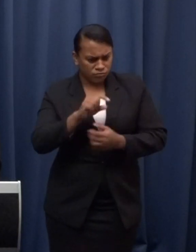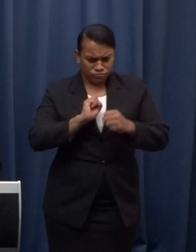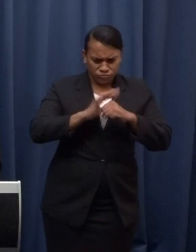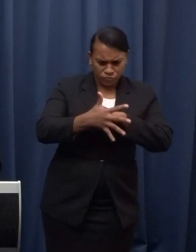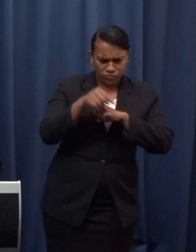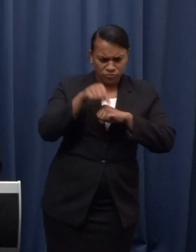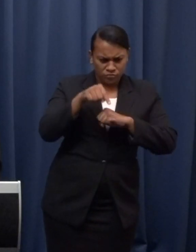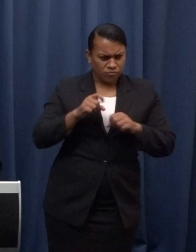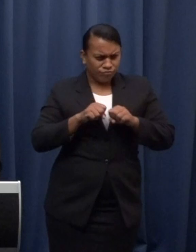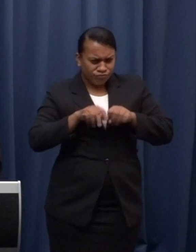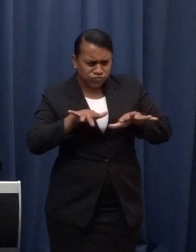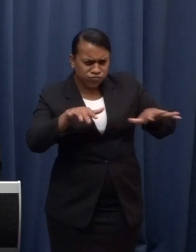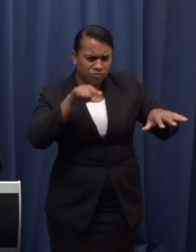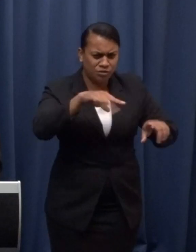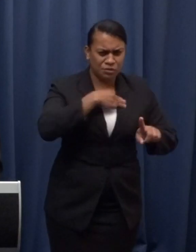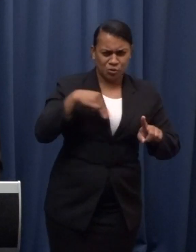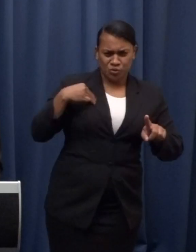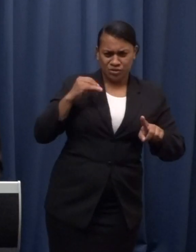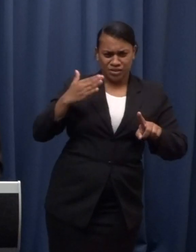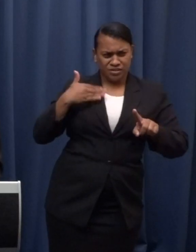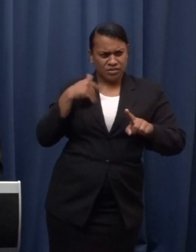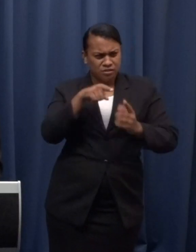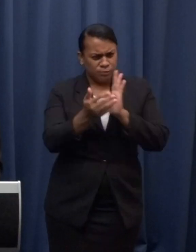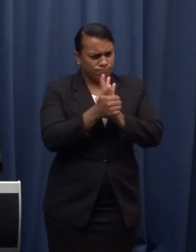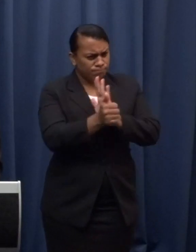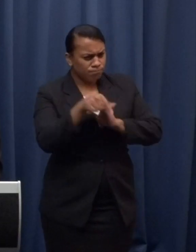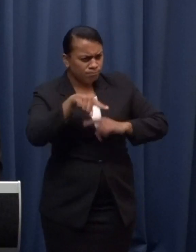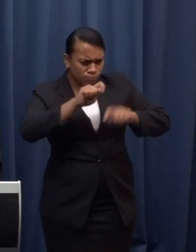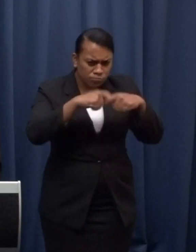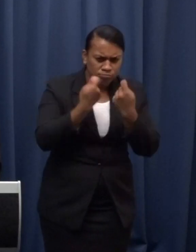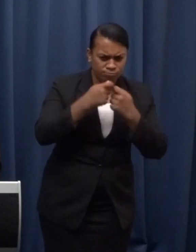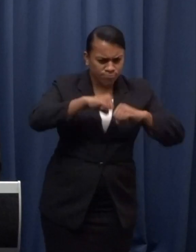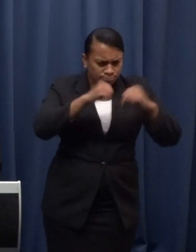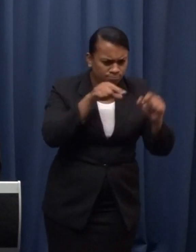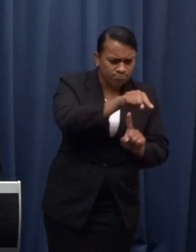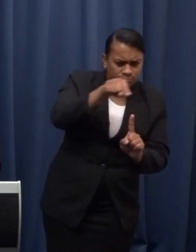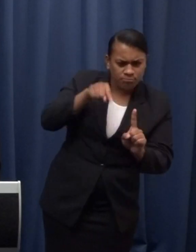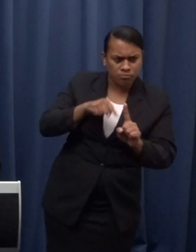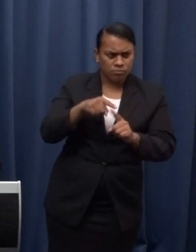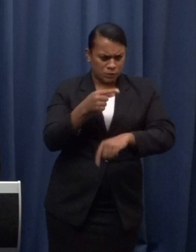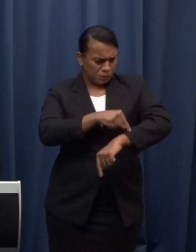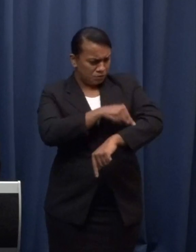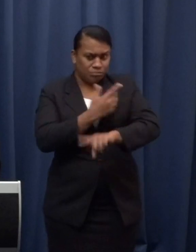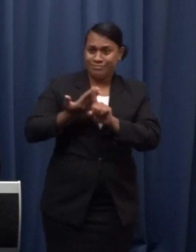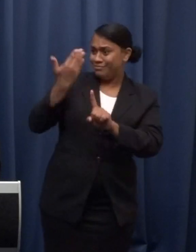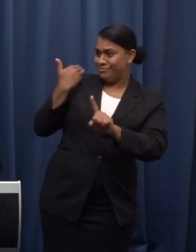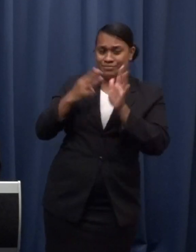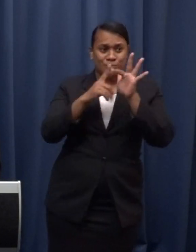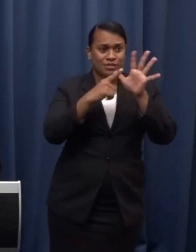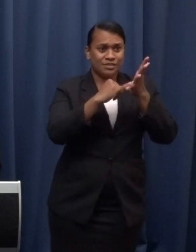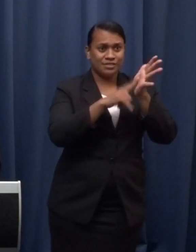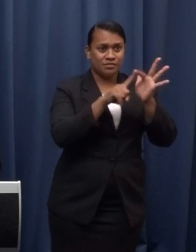highly trained contact team, which effectively contained last year's measles outbreak with the same contact tracing method,